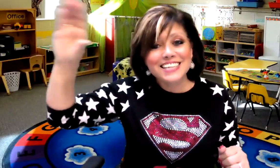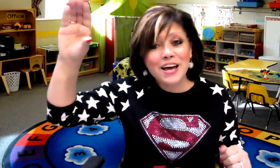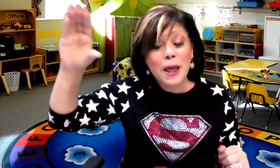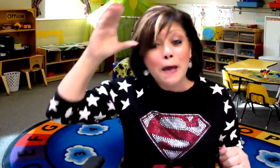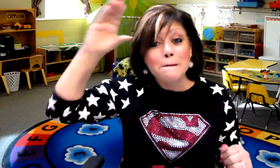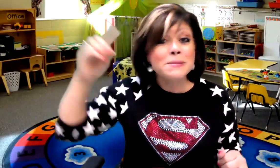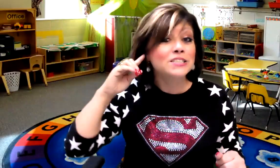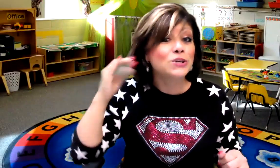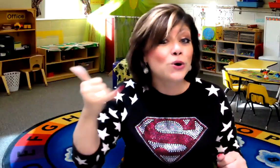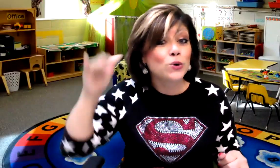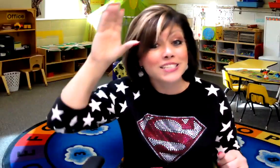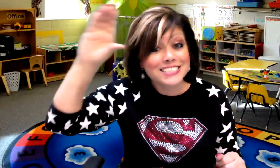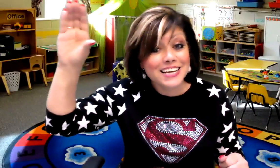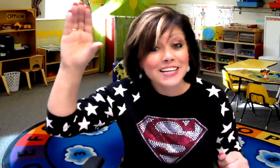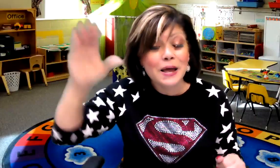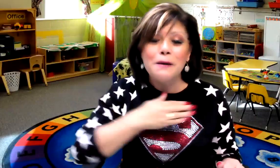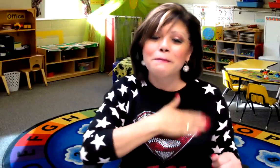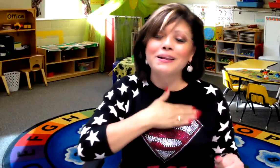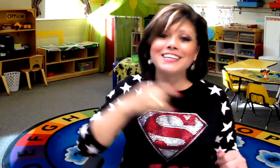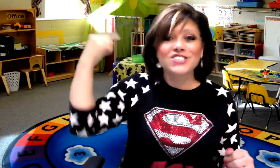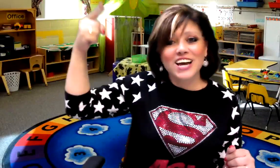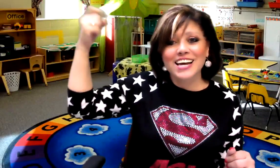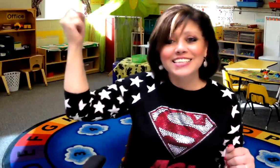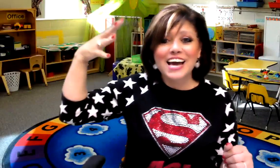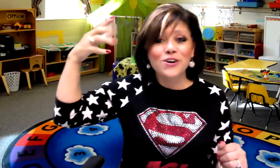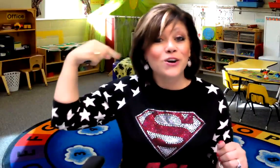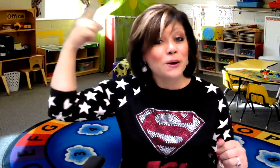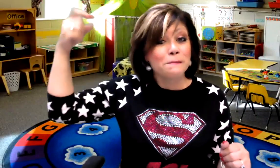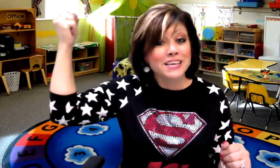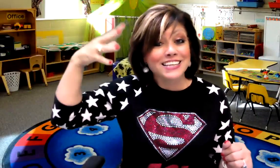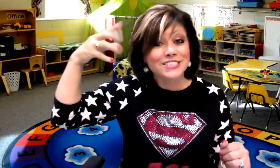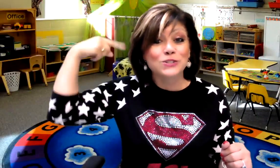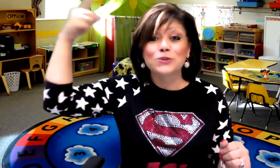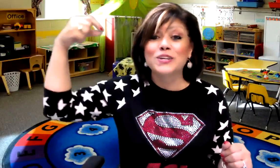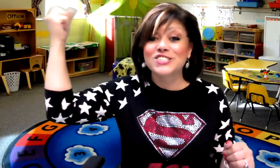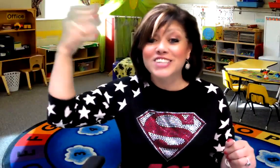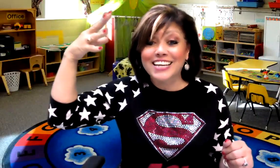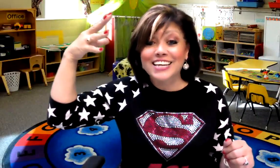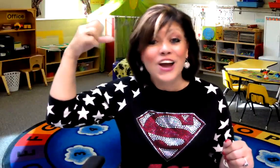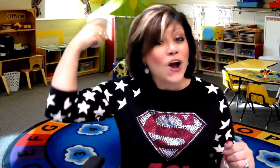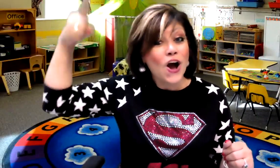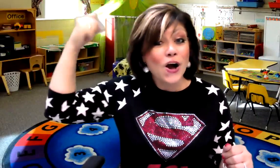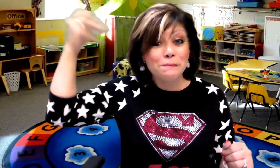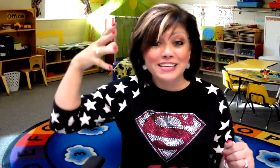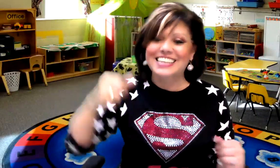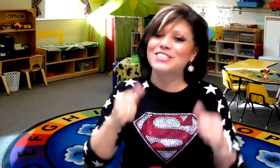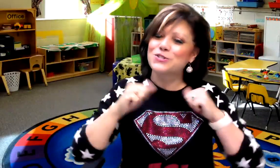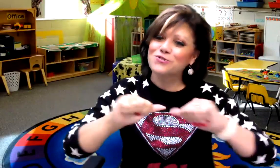Sun, Mr. Golden Sun, please shine down on me. So you're doing shining on me. Let's try